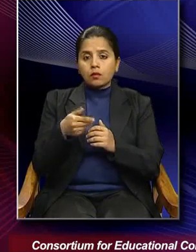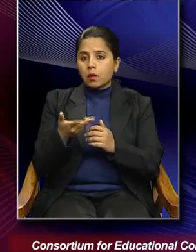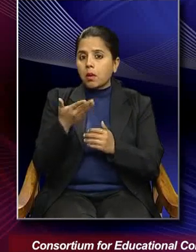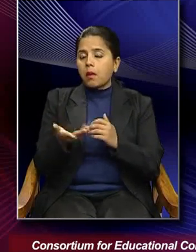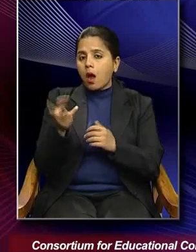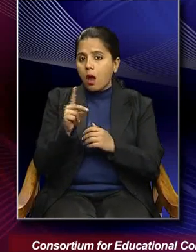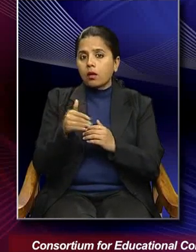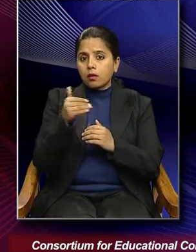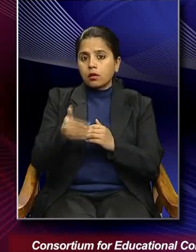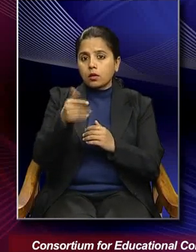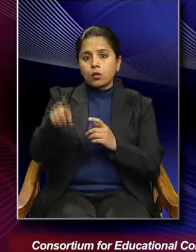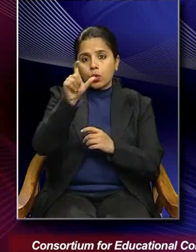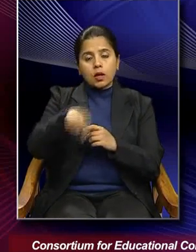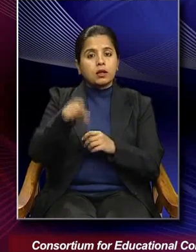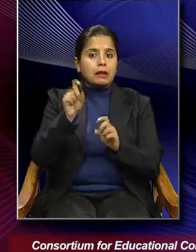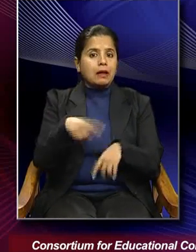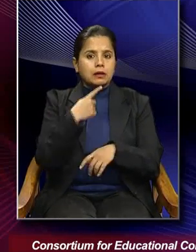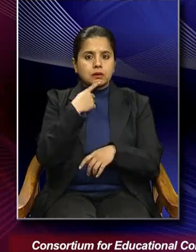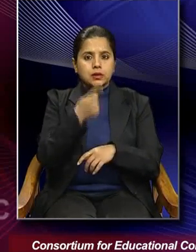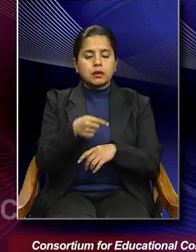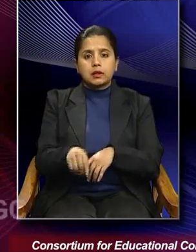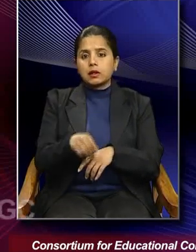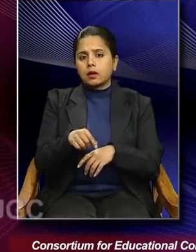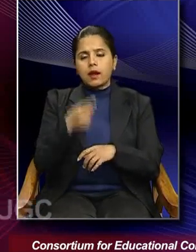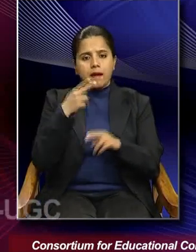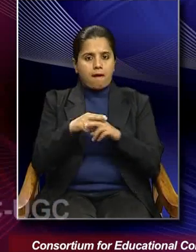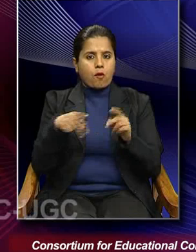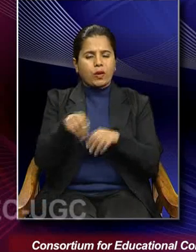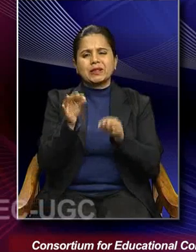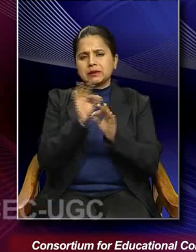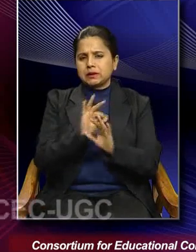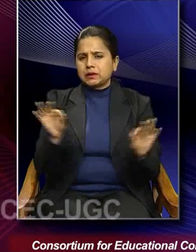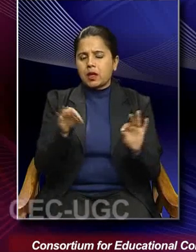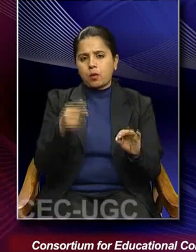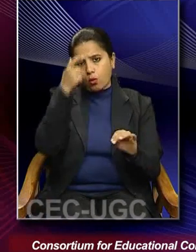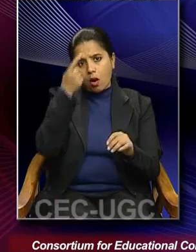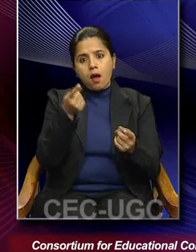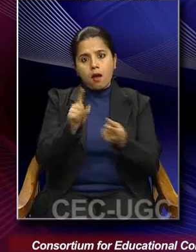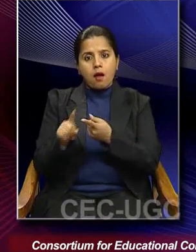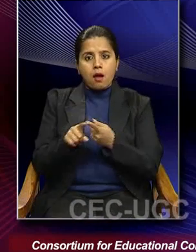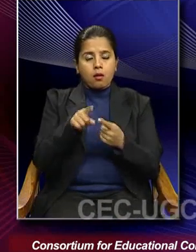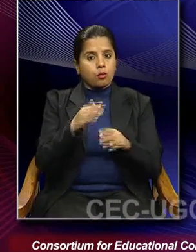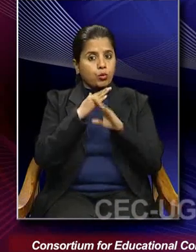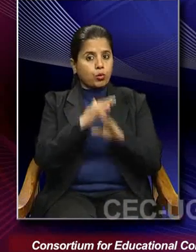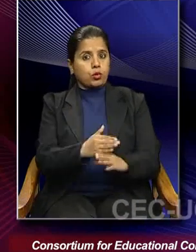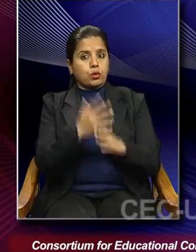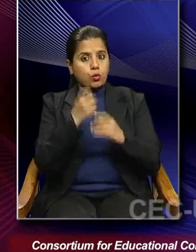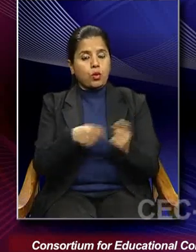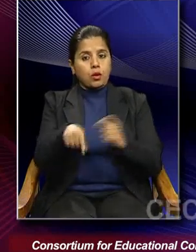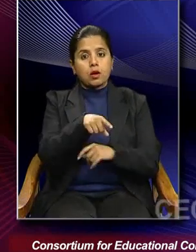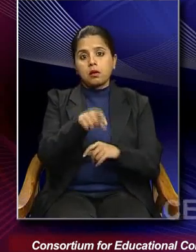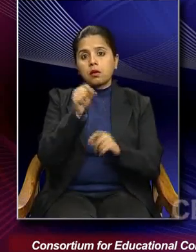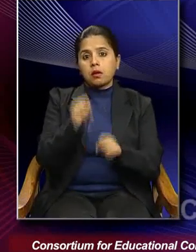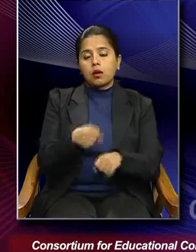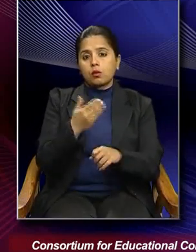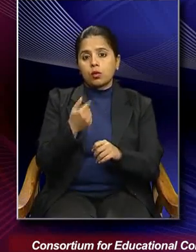Consequently, one can see even a simple issue of protecting a species can be